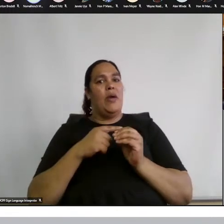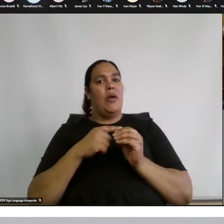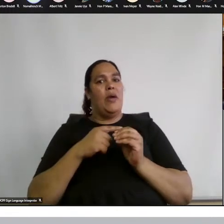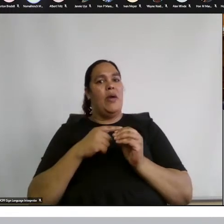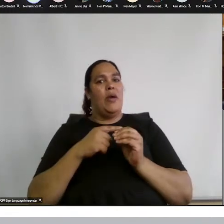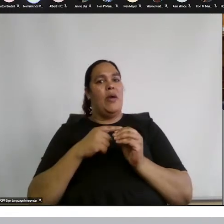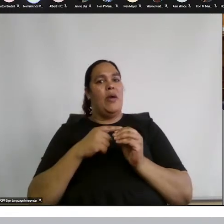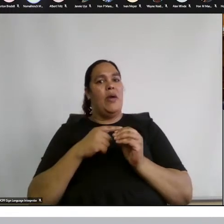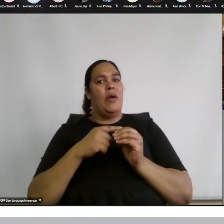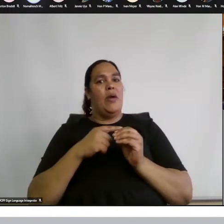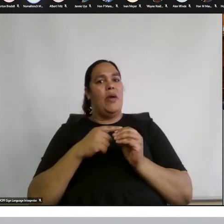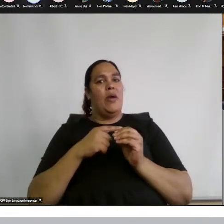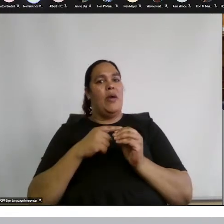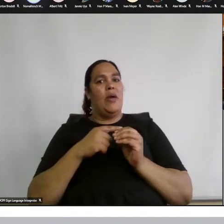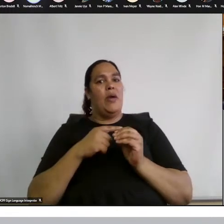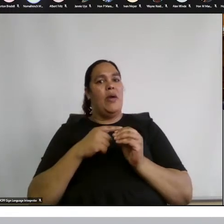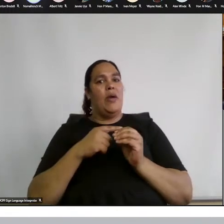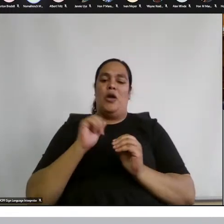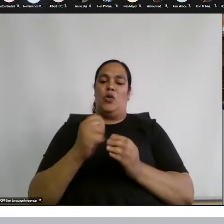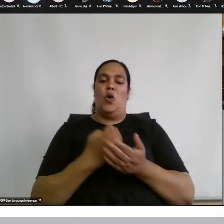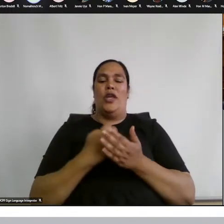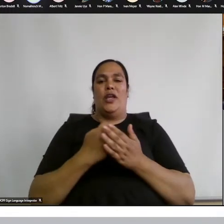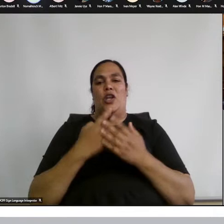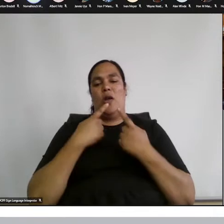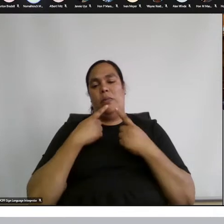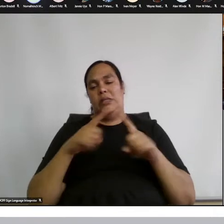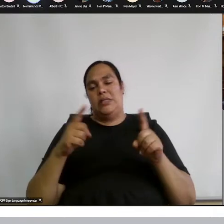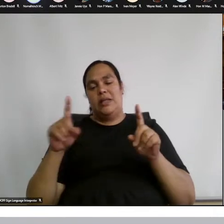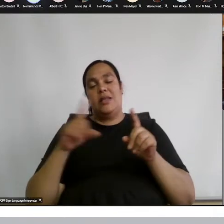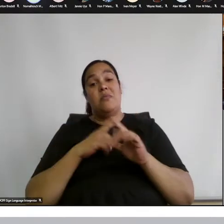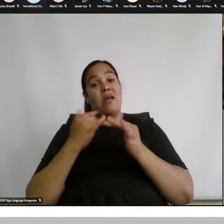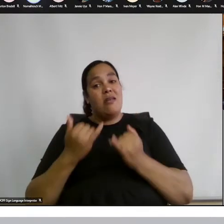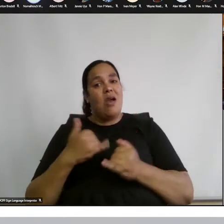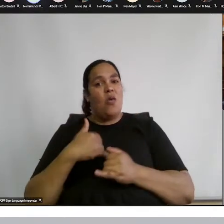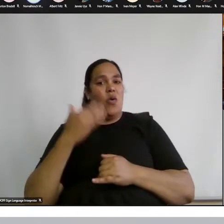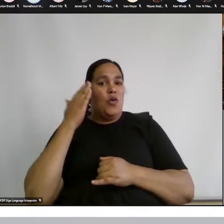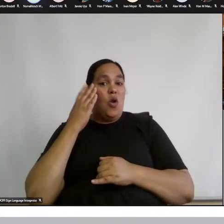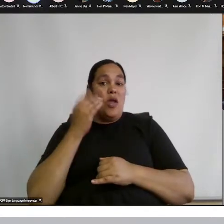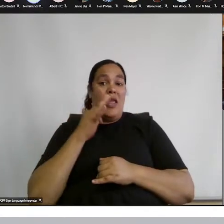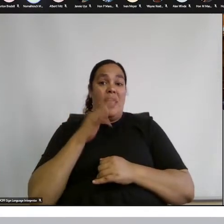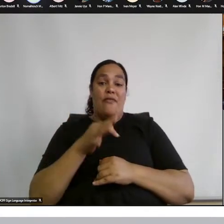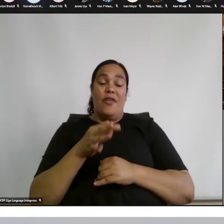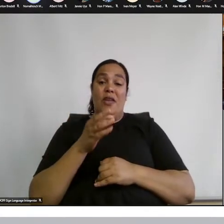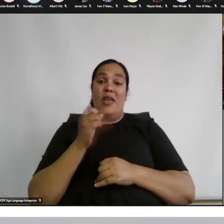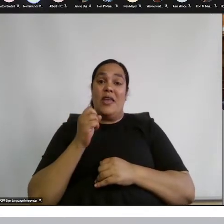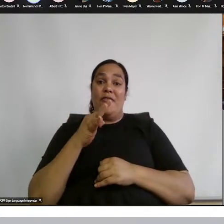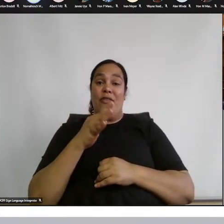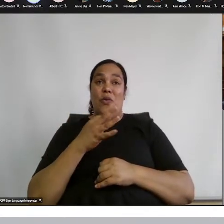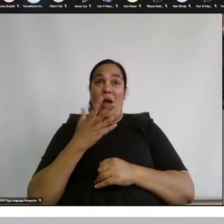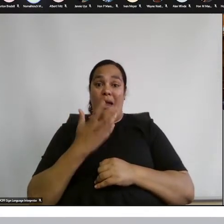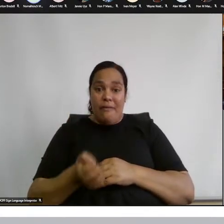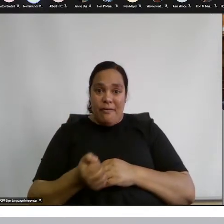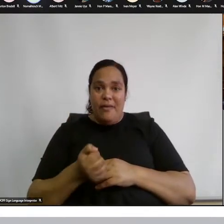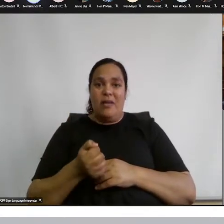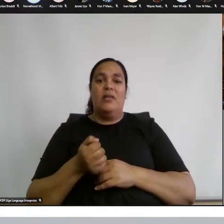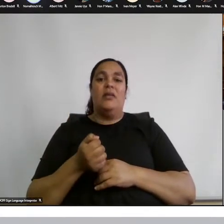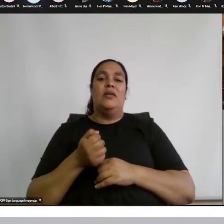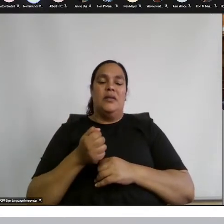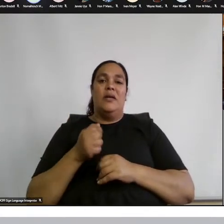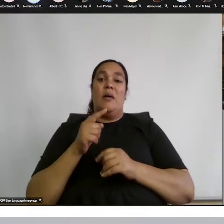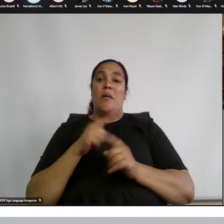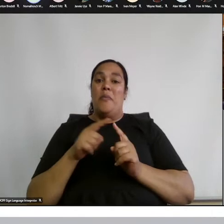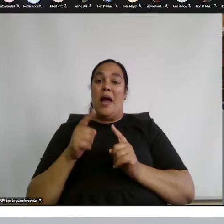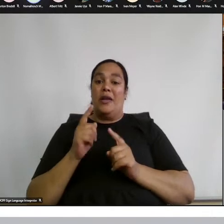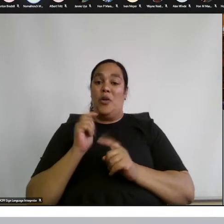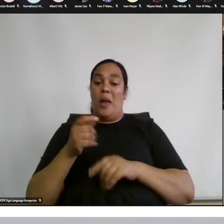affect them in regard to their economic status. Because currently we know that even if you are the have, the price